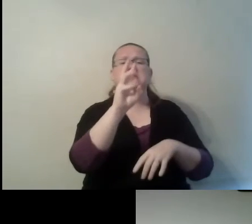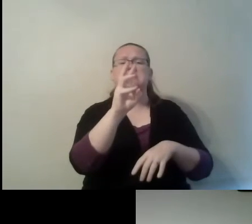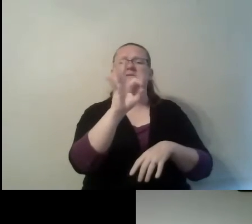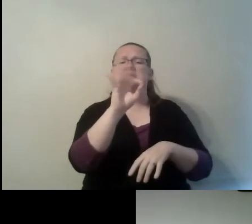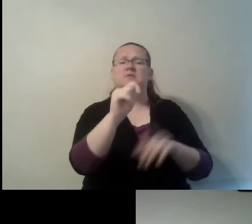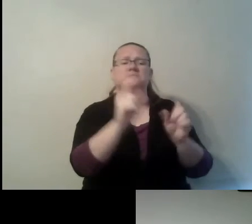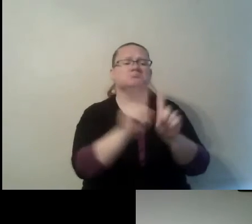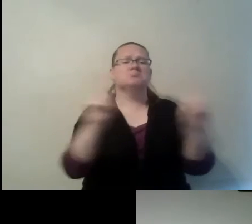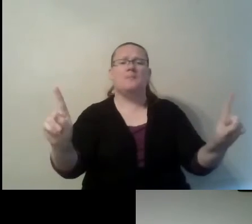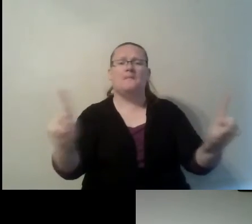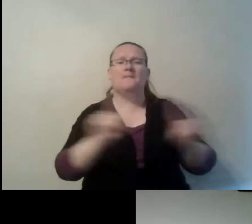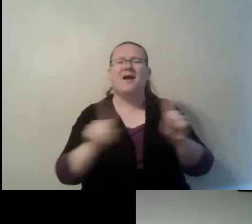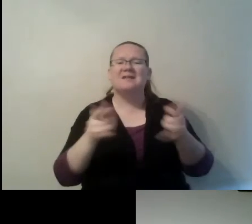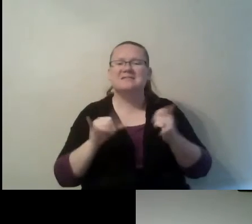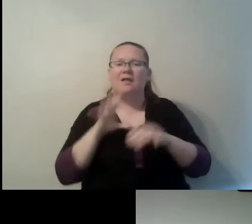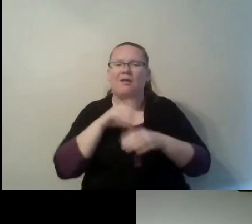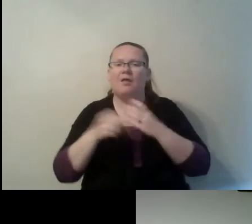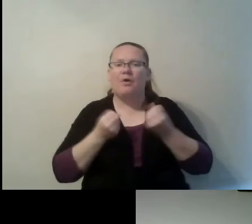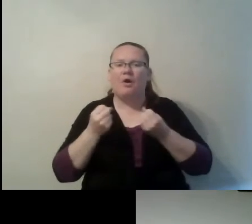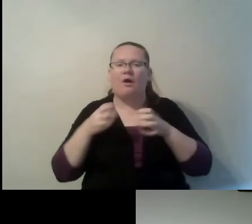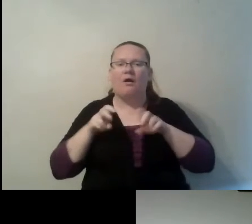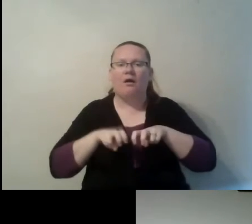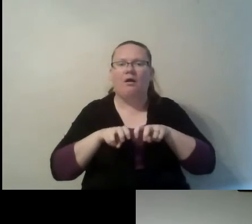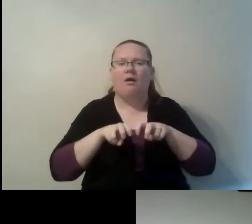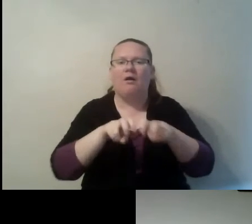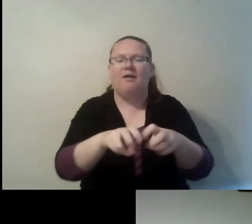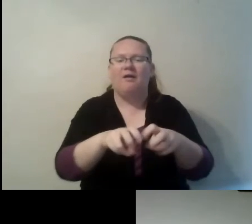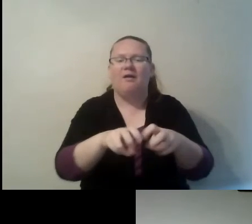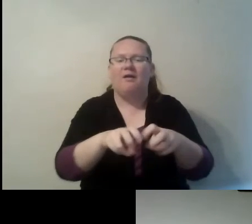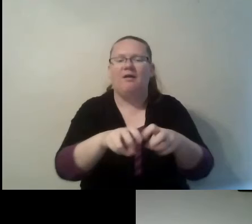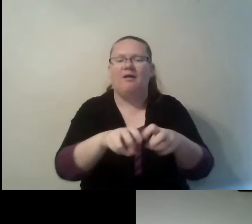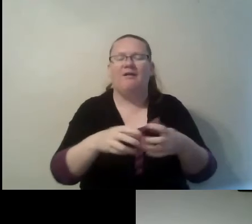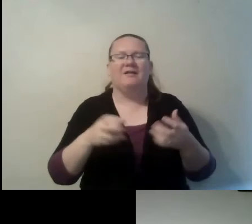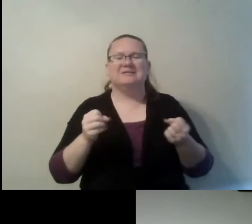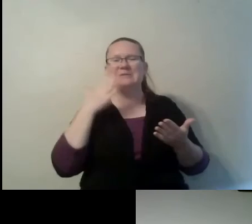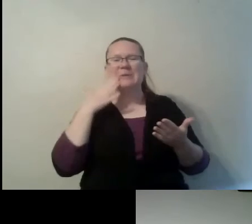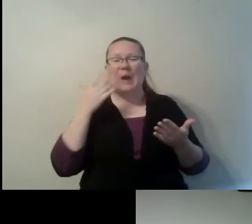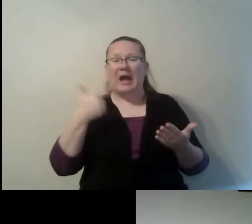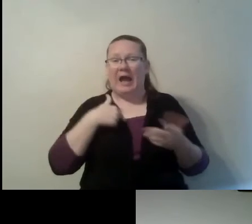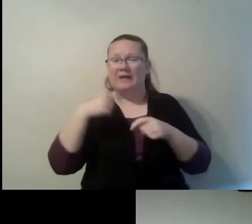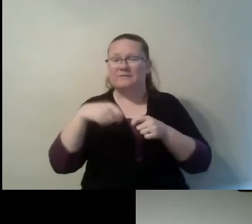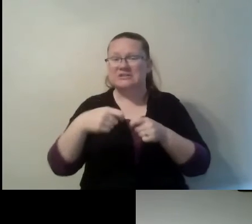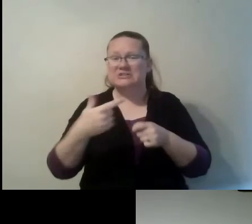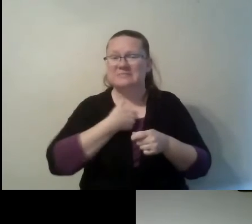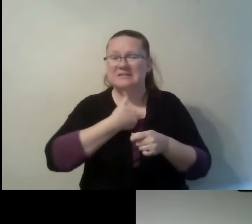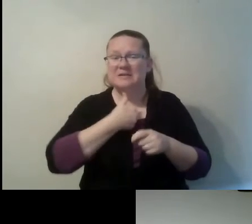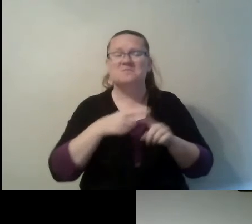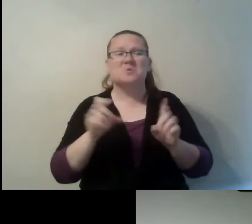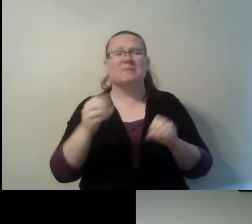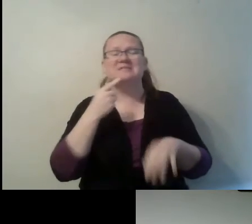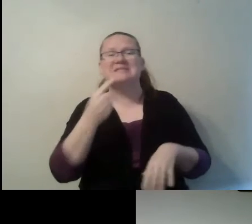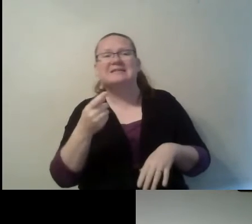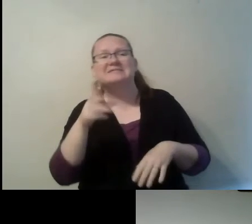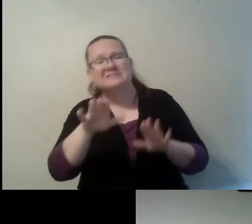again, that's still a concern. And please, I fish, so just to the fisheries, watch that. That is a